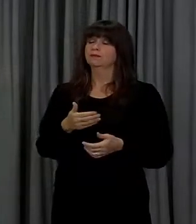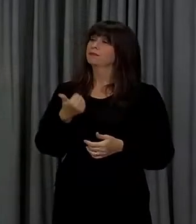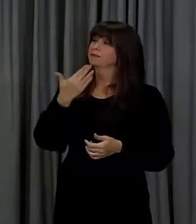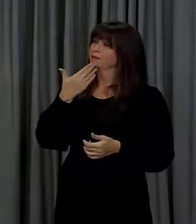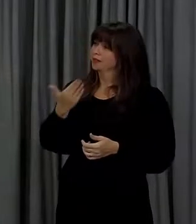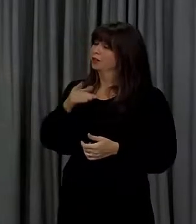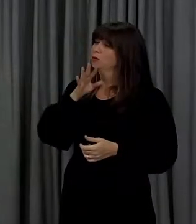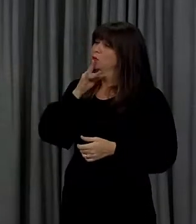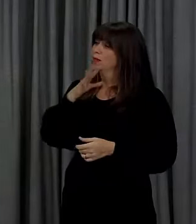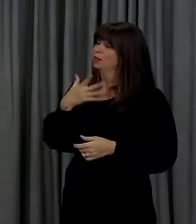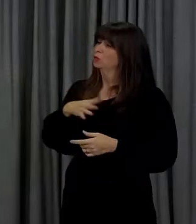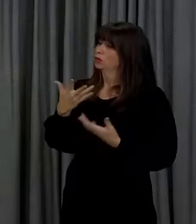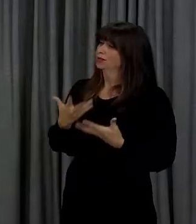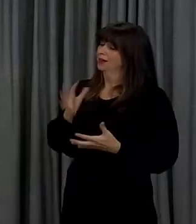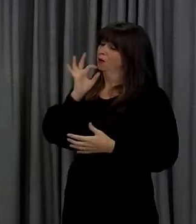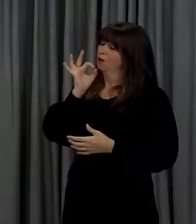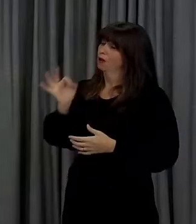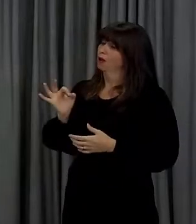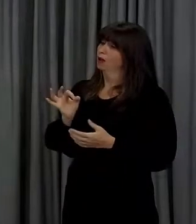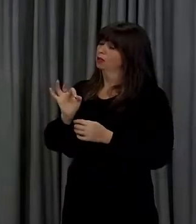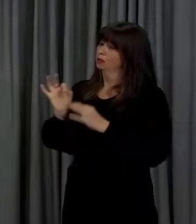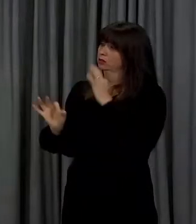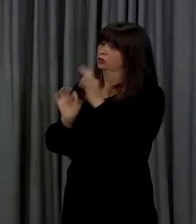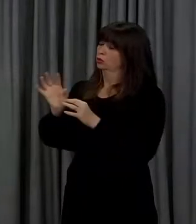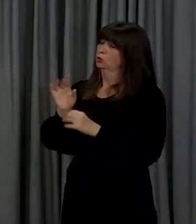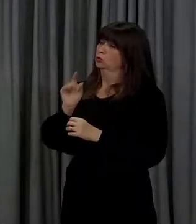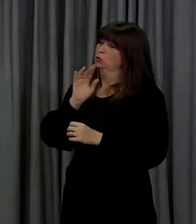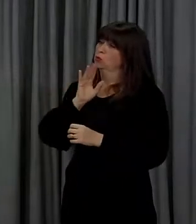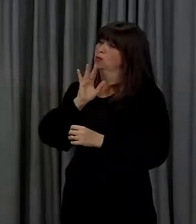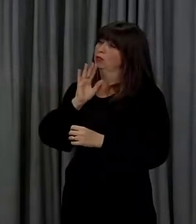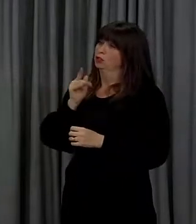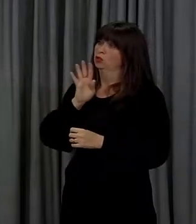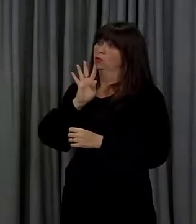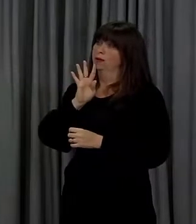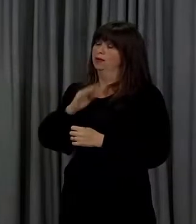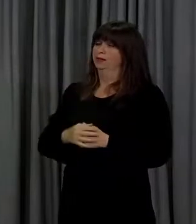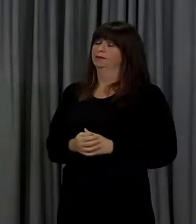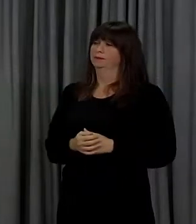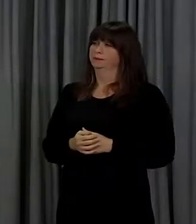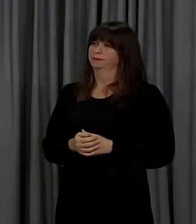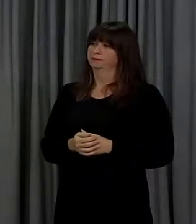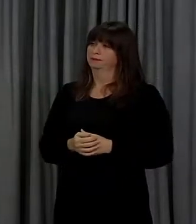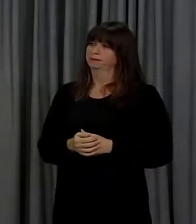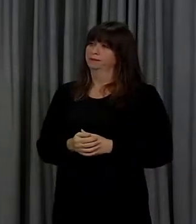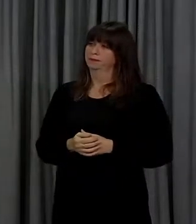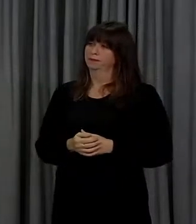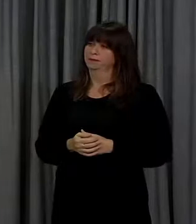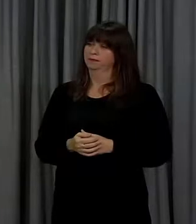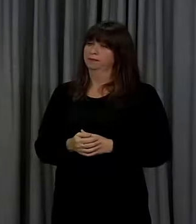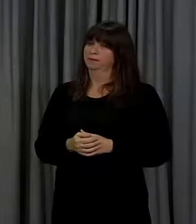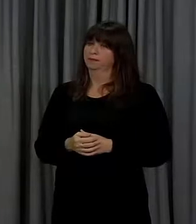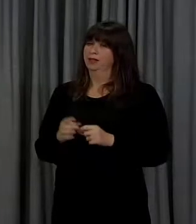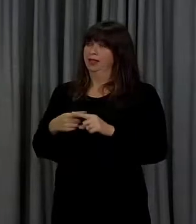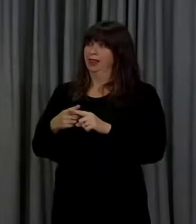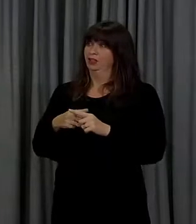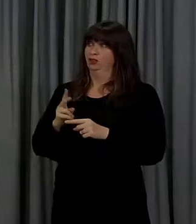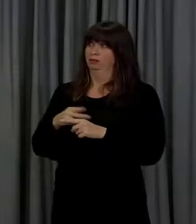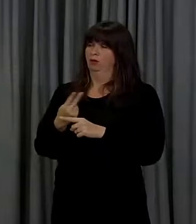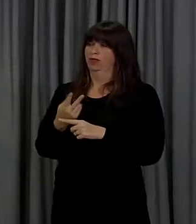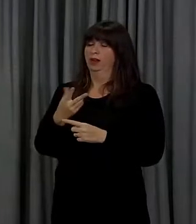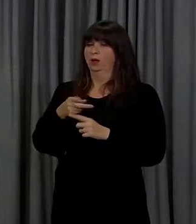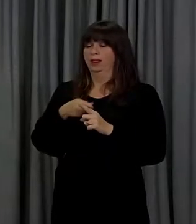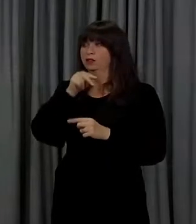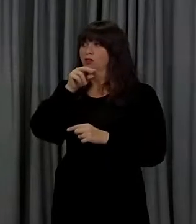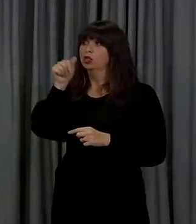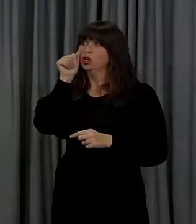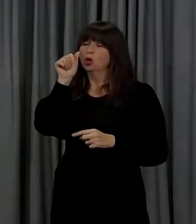Gweinidog, diolch yn fawr. Ac os cael ateb i'r cwestiwn yma yn Gymraeg hefyd, fyddwn ni'n ddiolchgar. We know that your own scientific